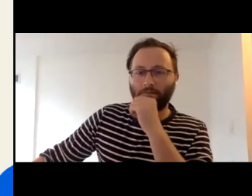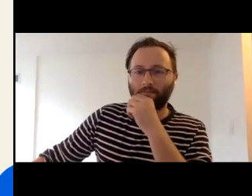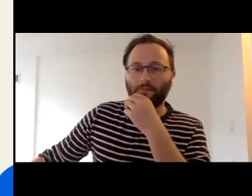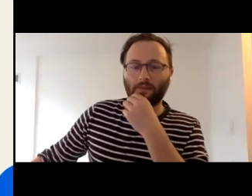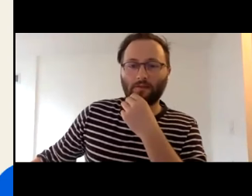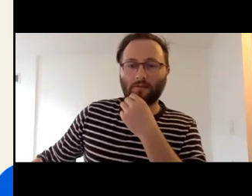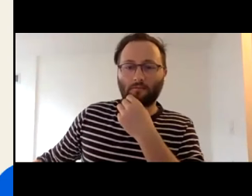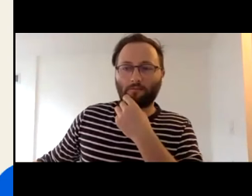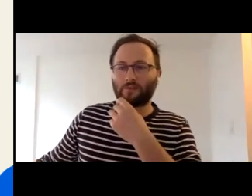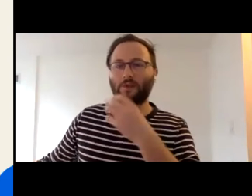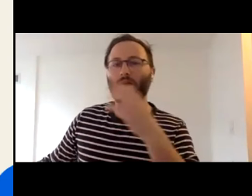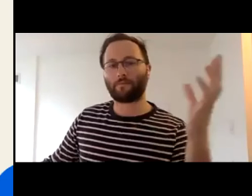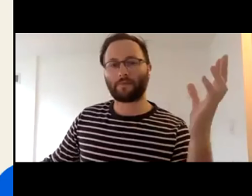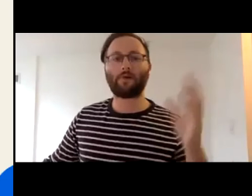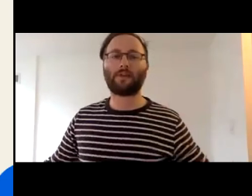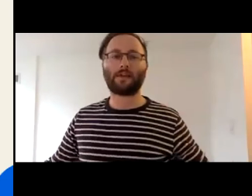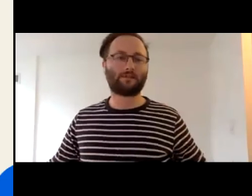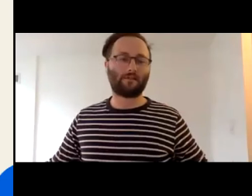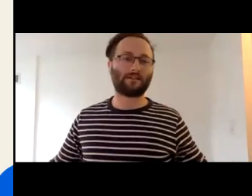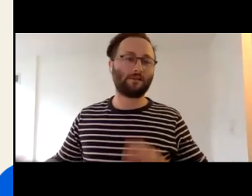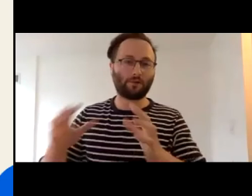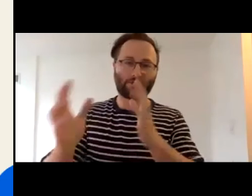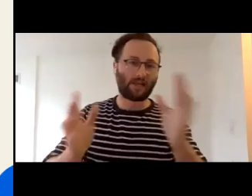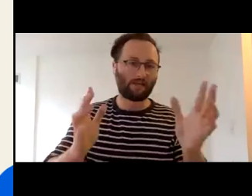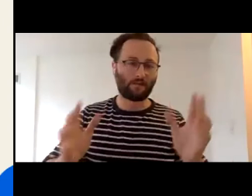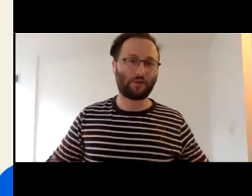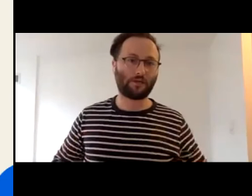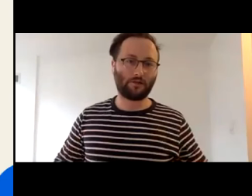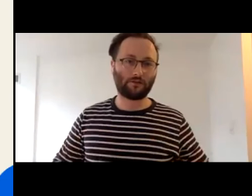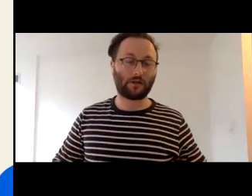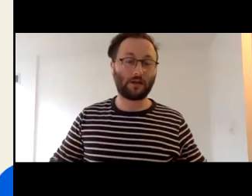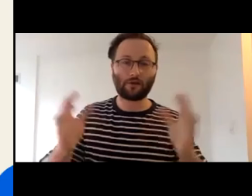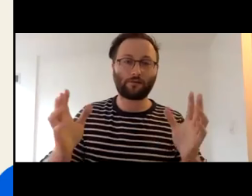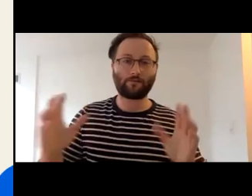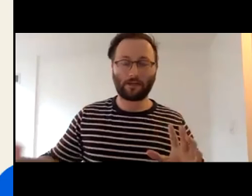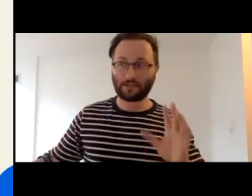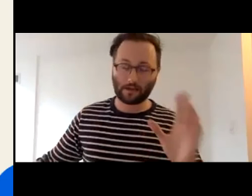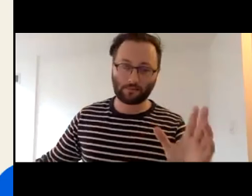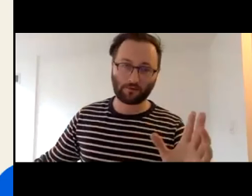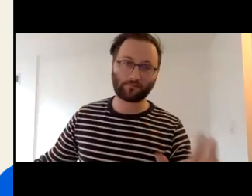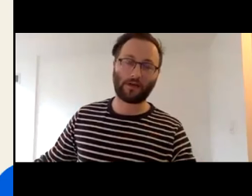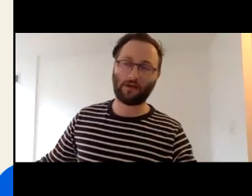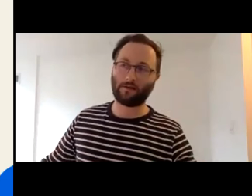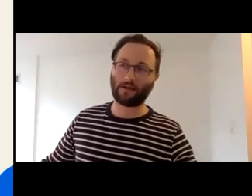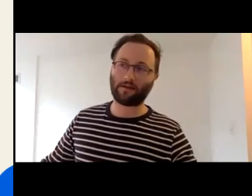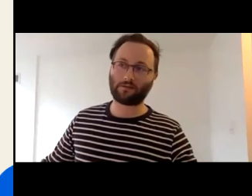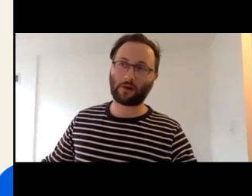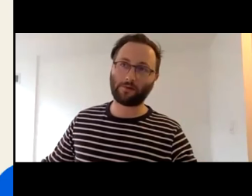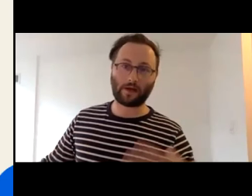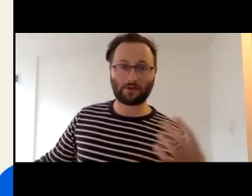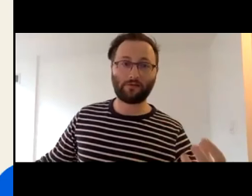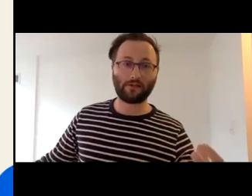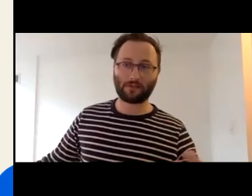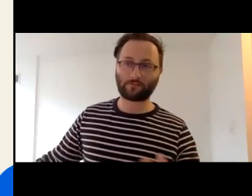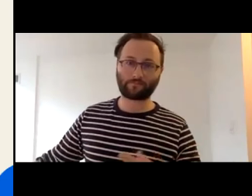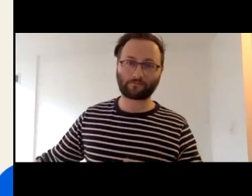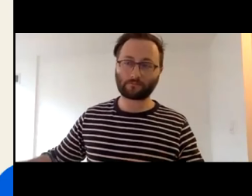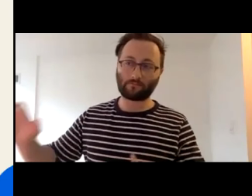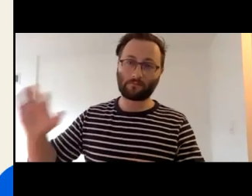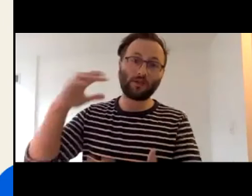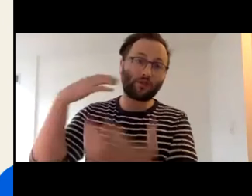Okay. So that's a simple state that we can use. Another example that is probably not as obvious